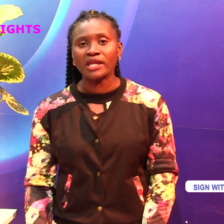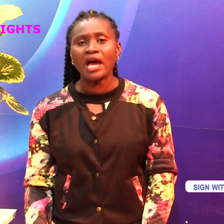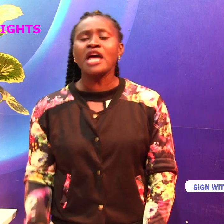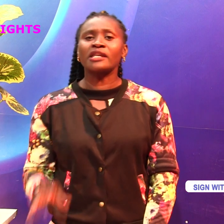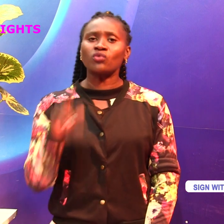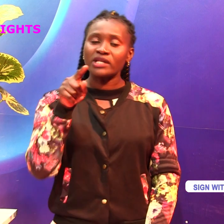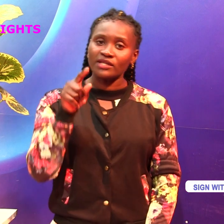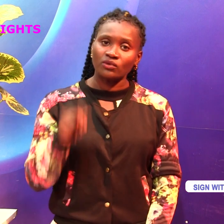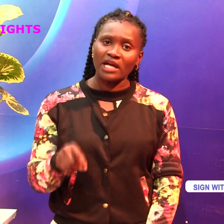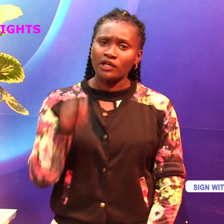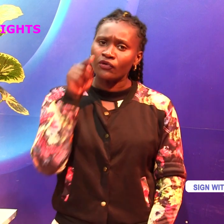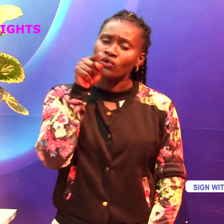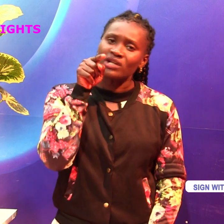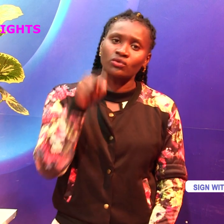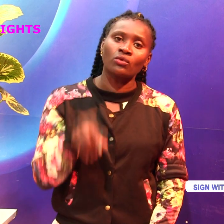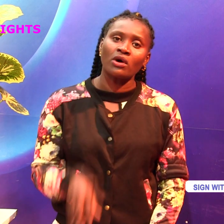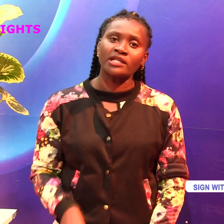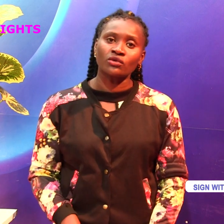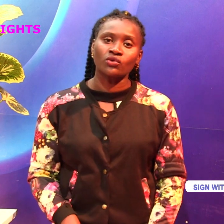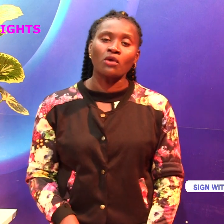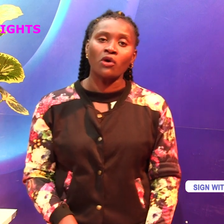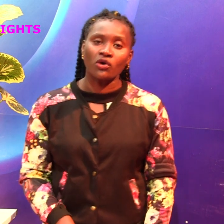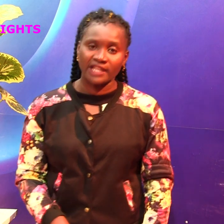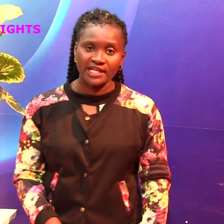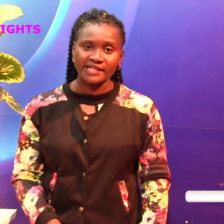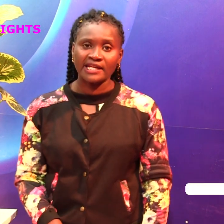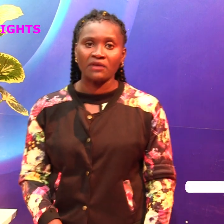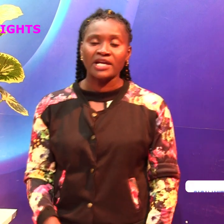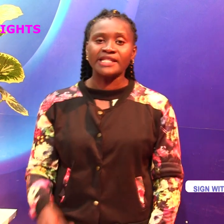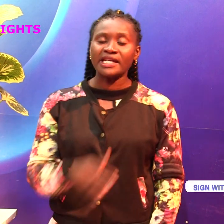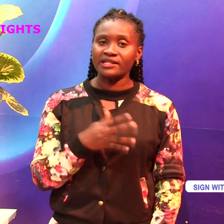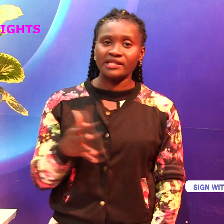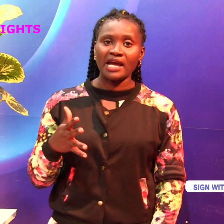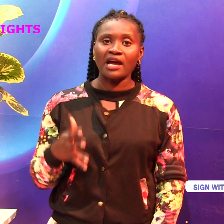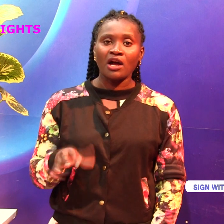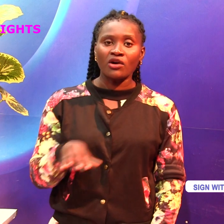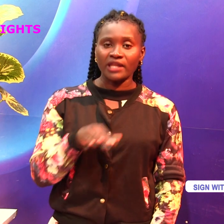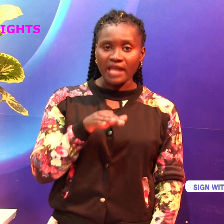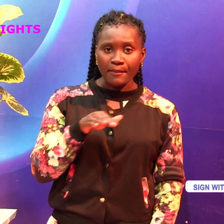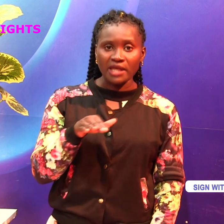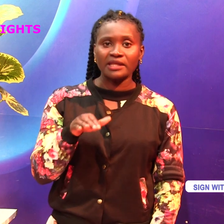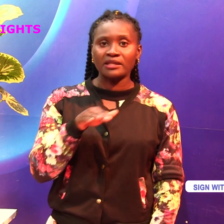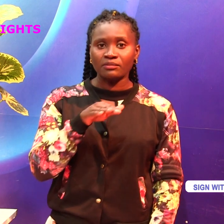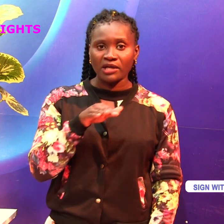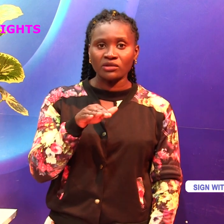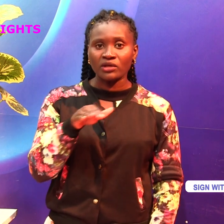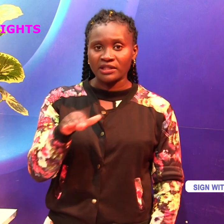together, that want us to learn, and for you wanting to know more on Kenya Sign Language, just share on the numbers that is passing on your